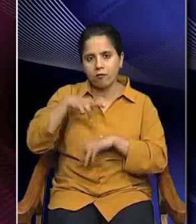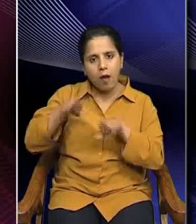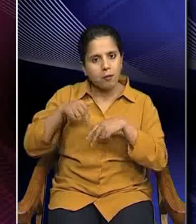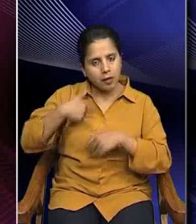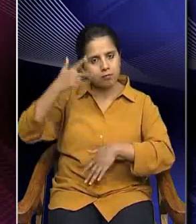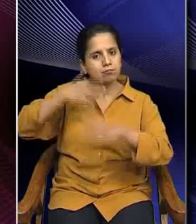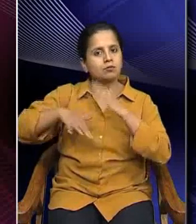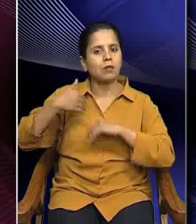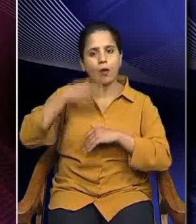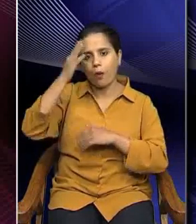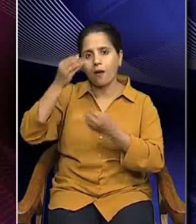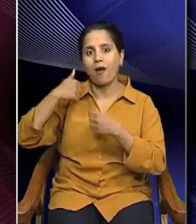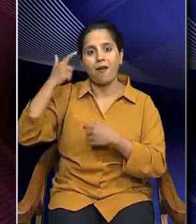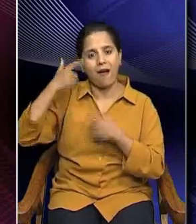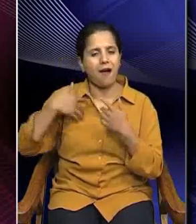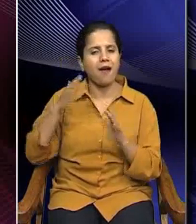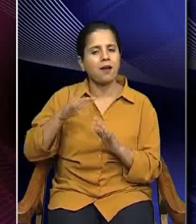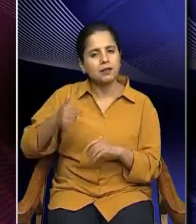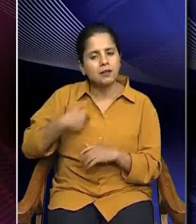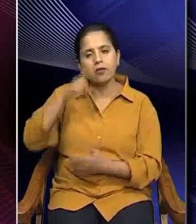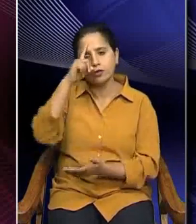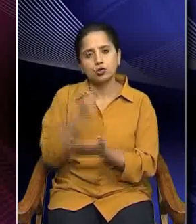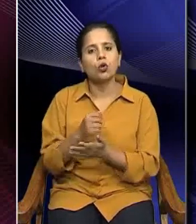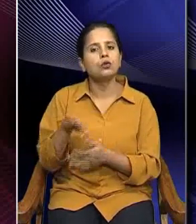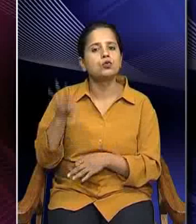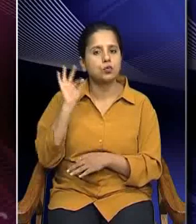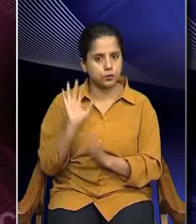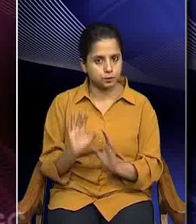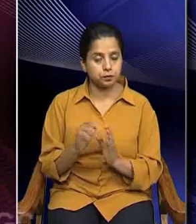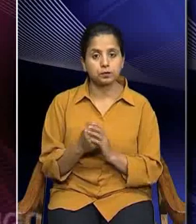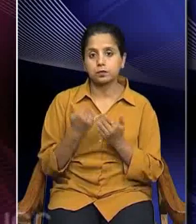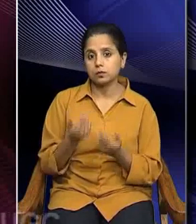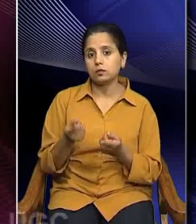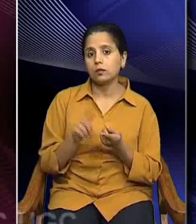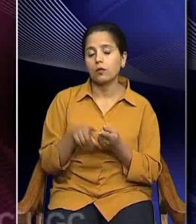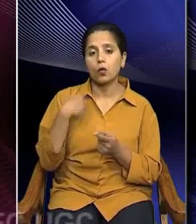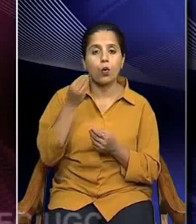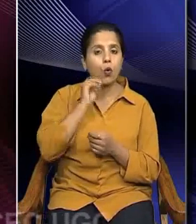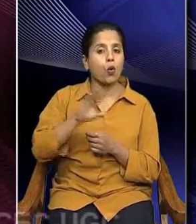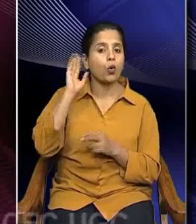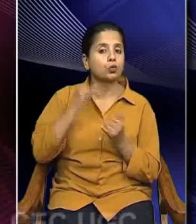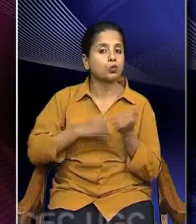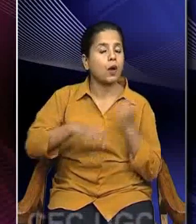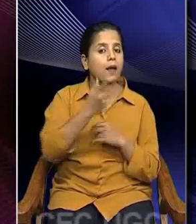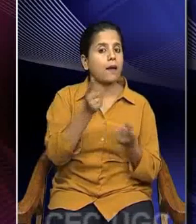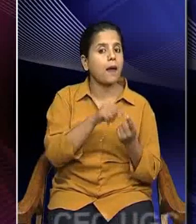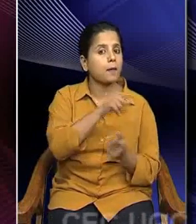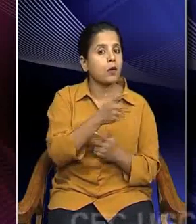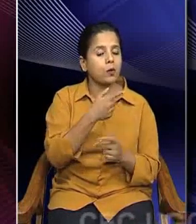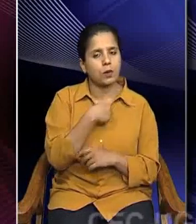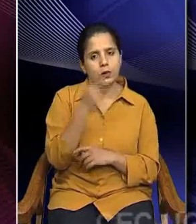by choice and by design. Now, what is happening in cases of the traditional societies? We observe